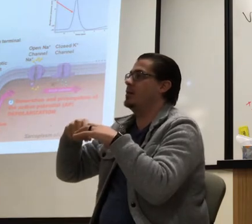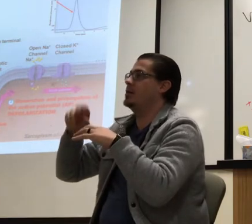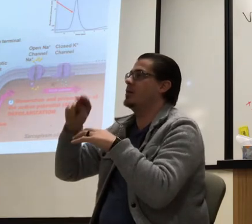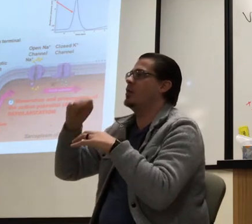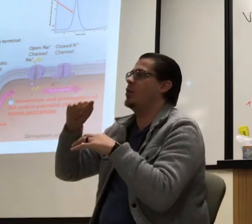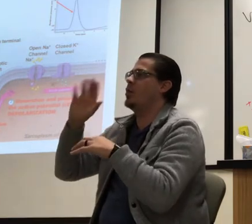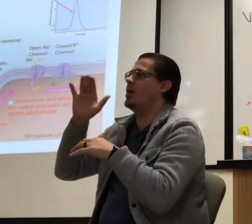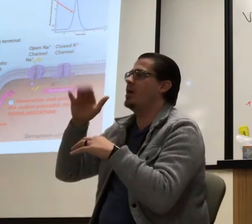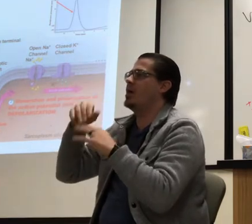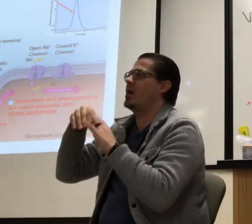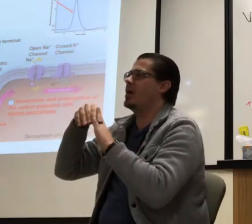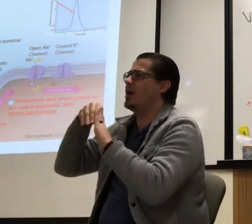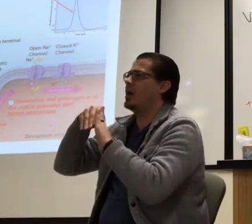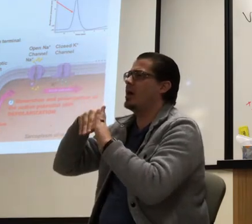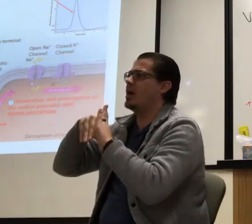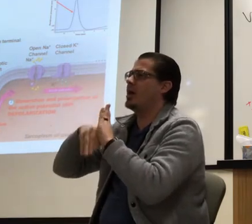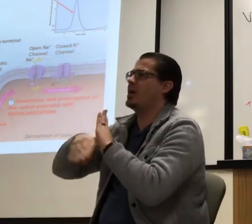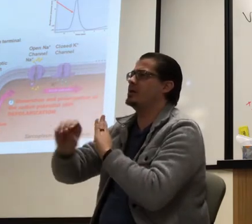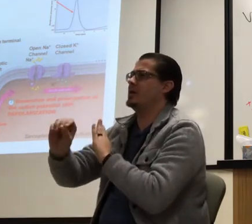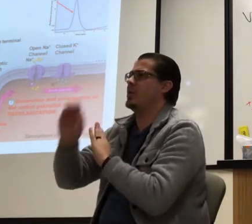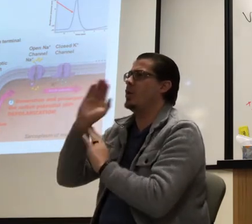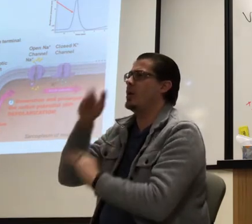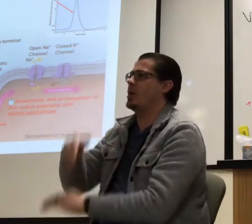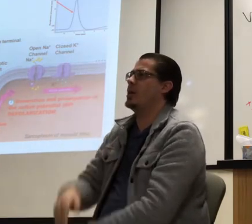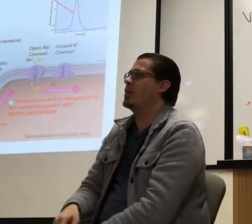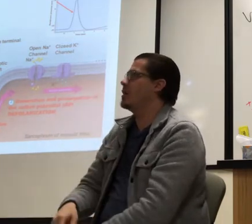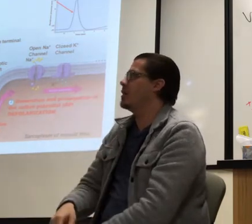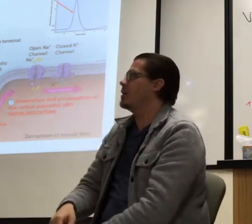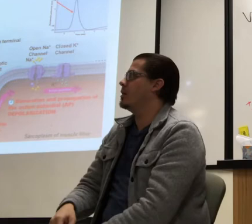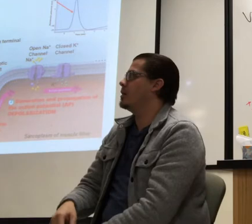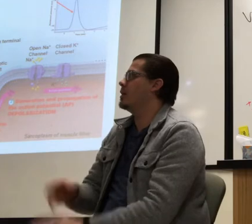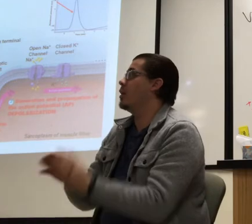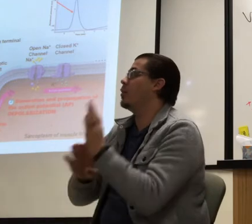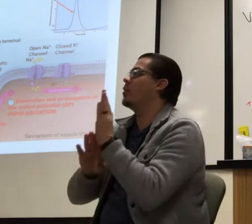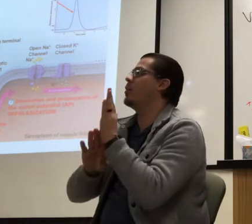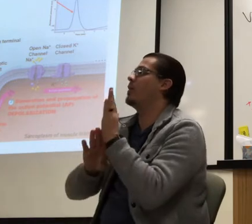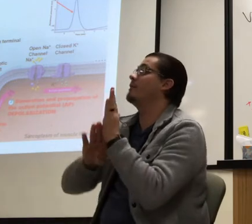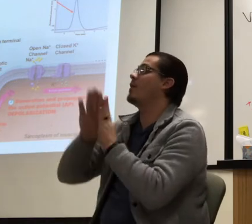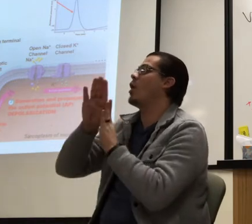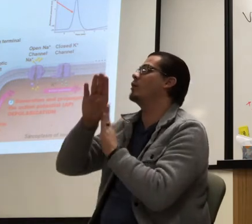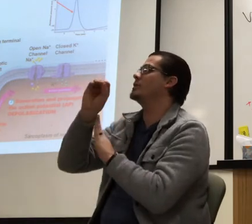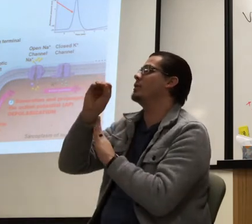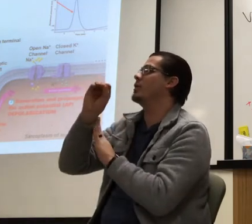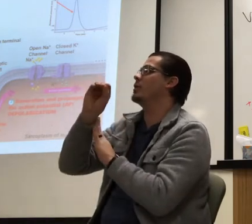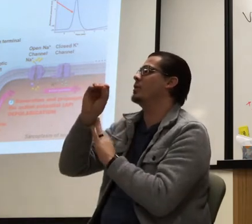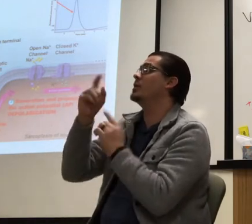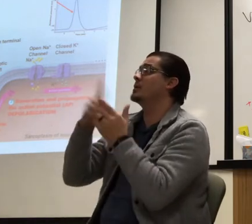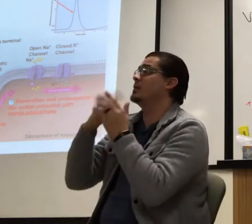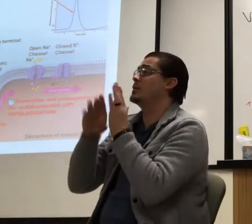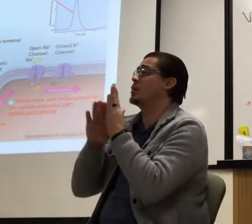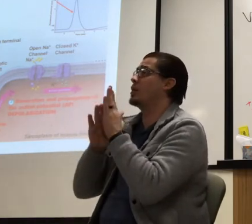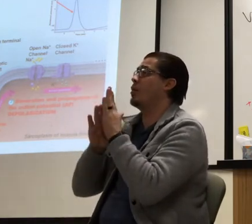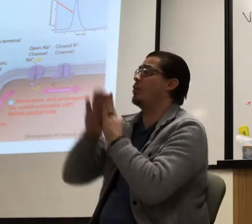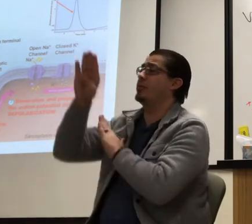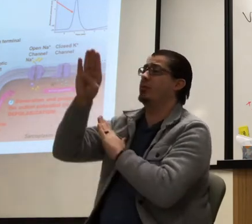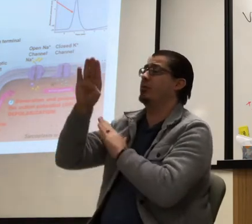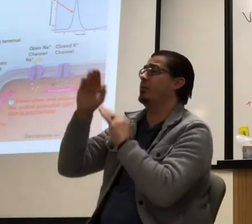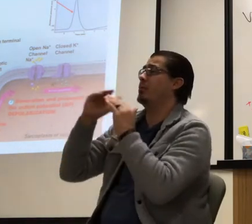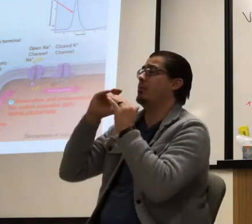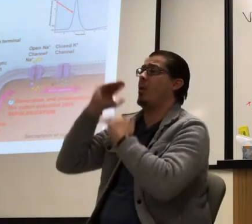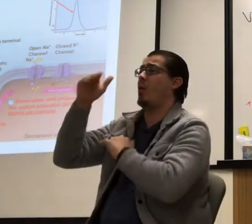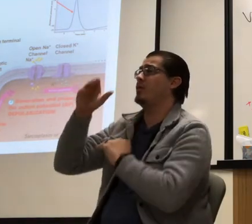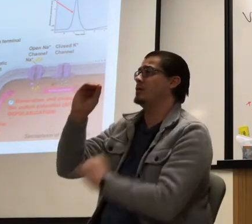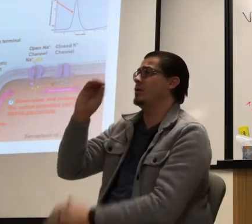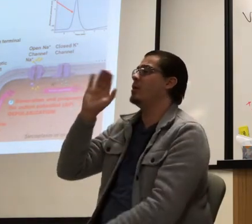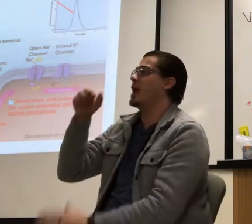it'll kind of like fall to zero. The sodium influx is so powerful, you'll even overshoot zero and go past it.